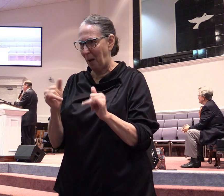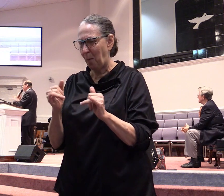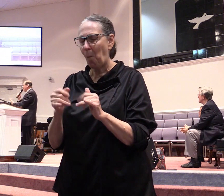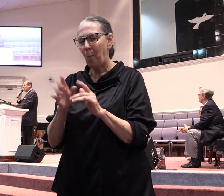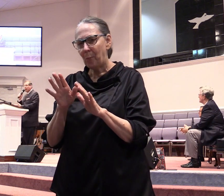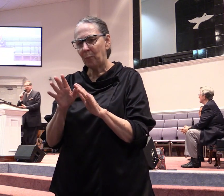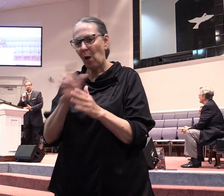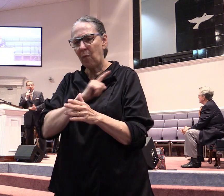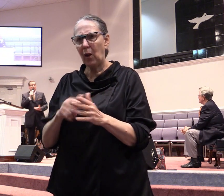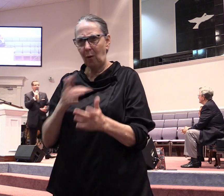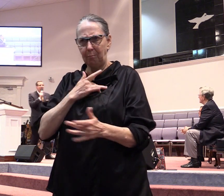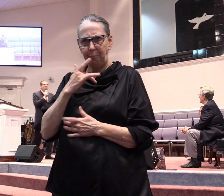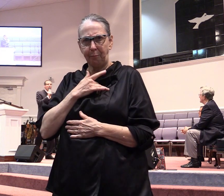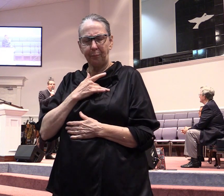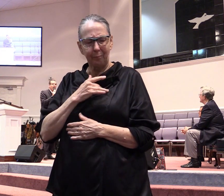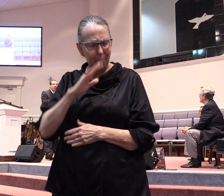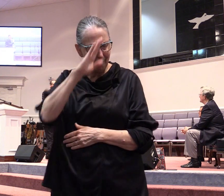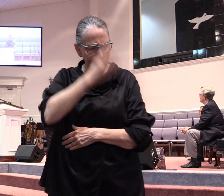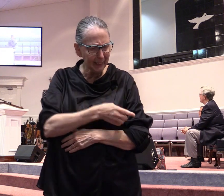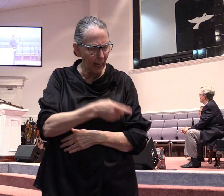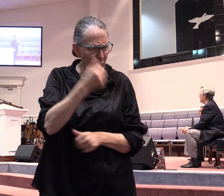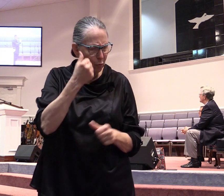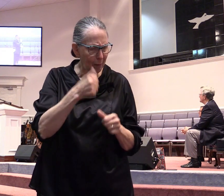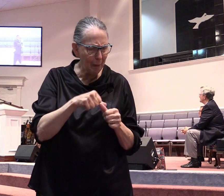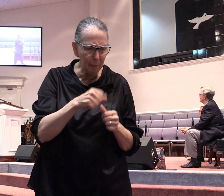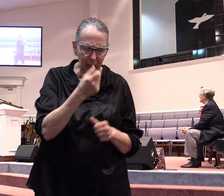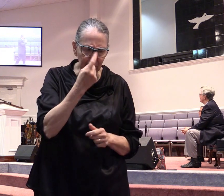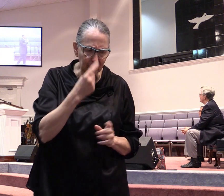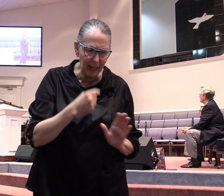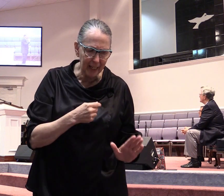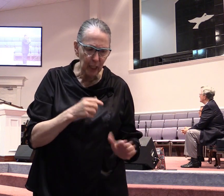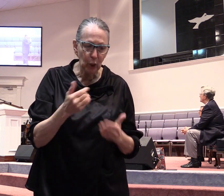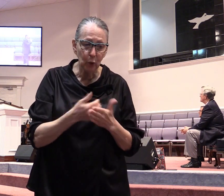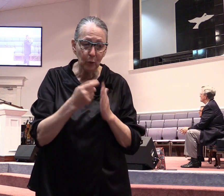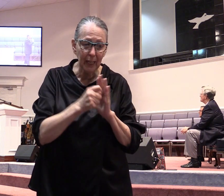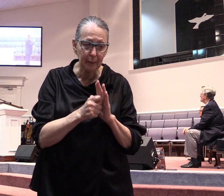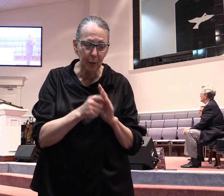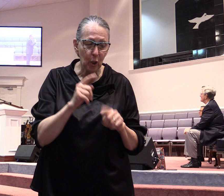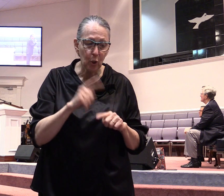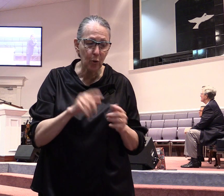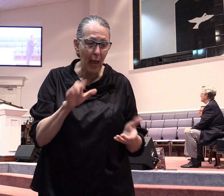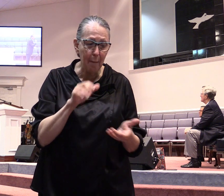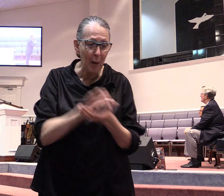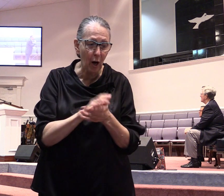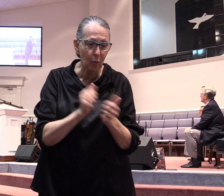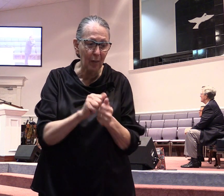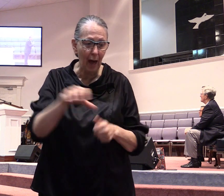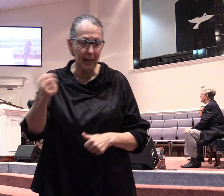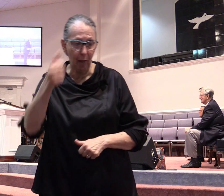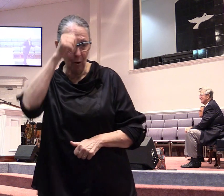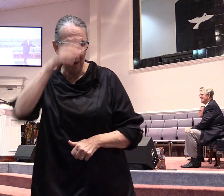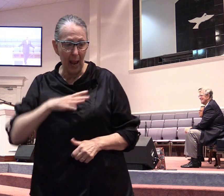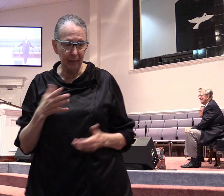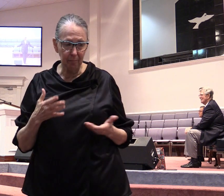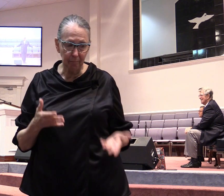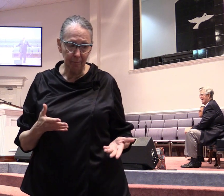so as the Lord began to work on me, He said, son, you don't understand. In the New Testament time, you can't even get married without another man.